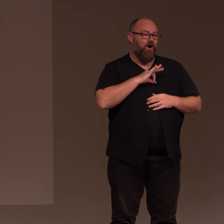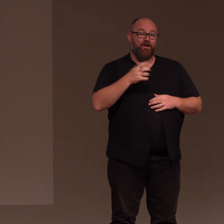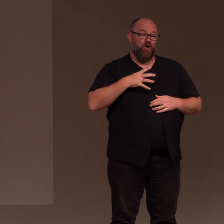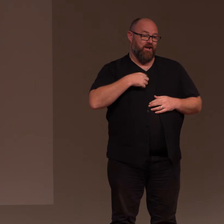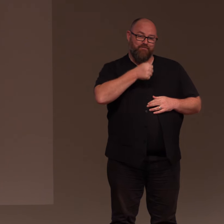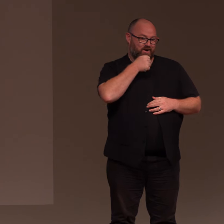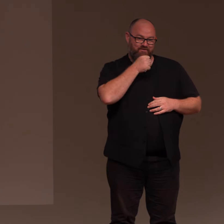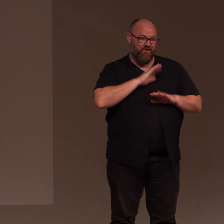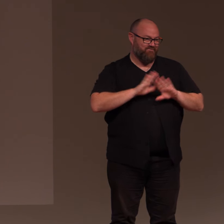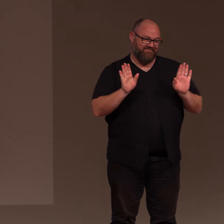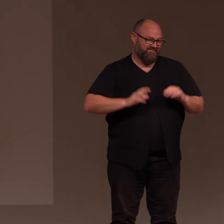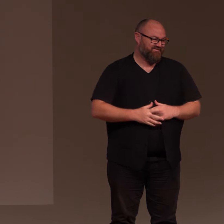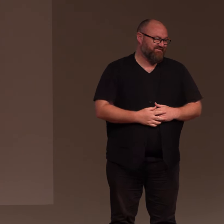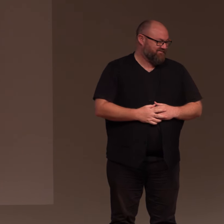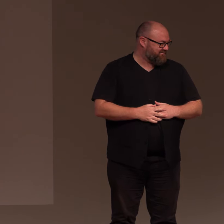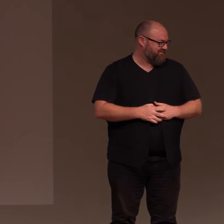all.